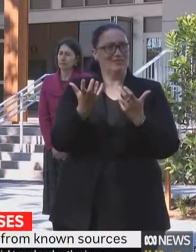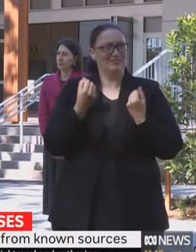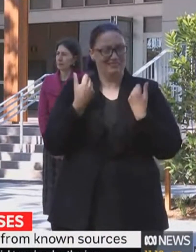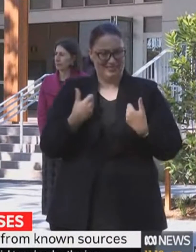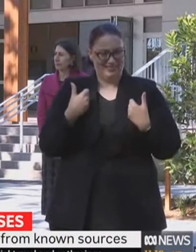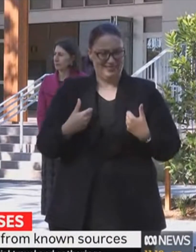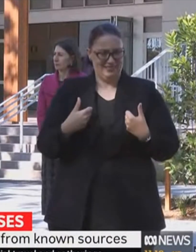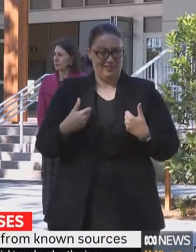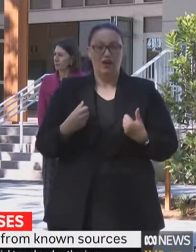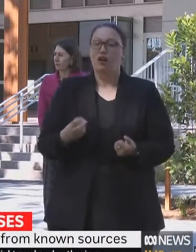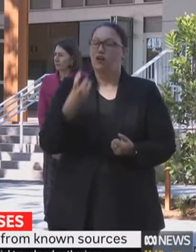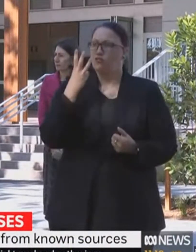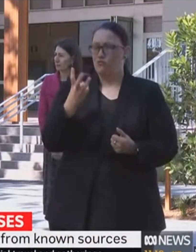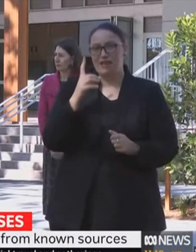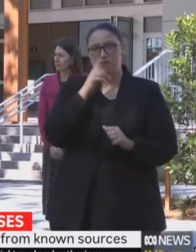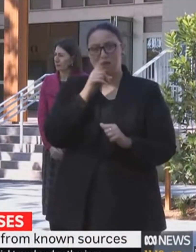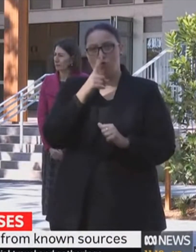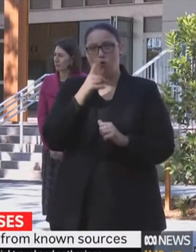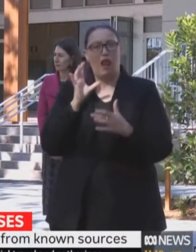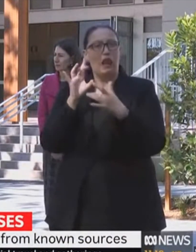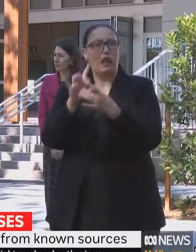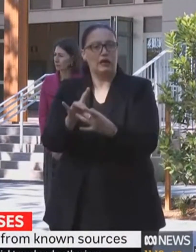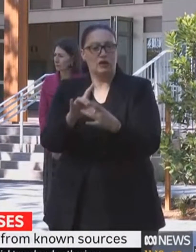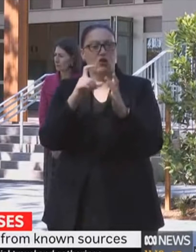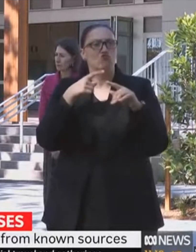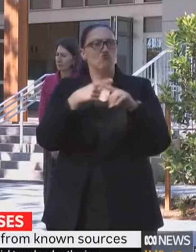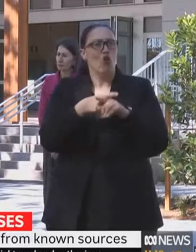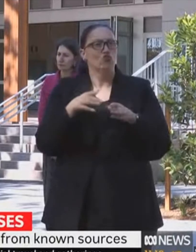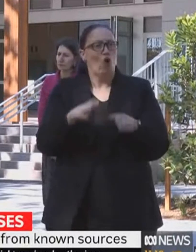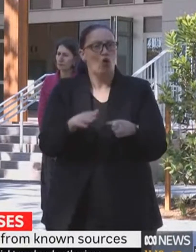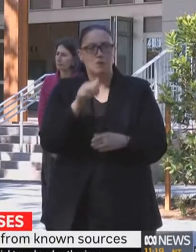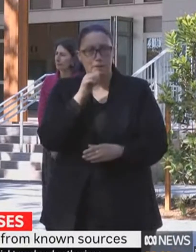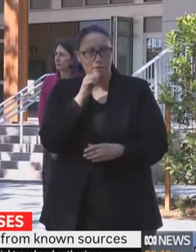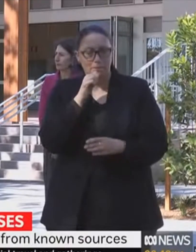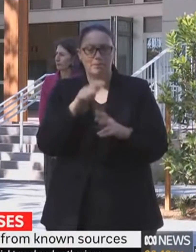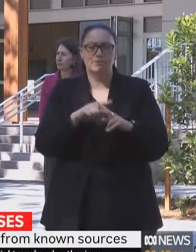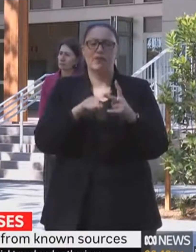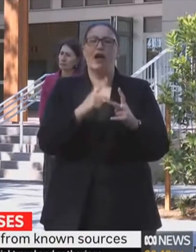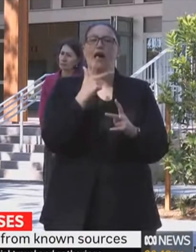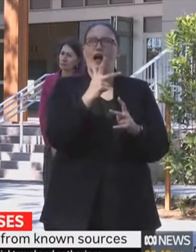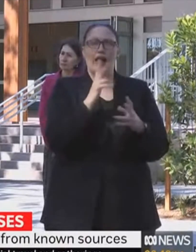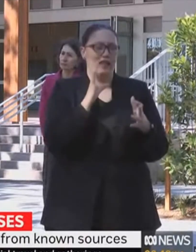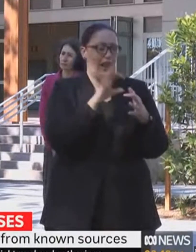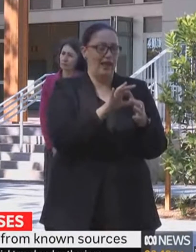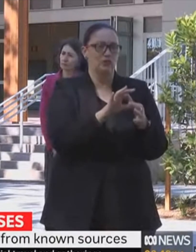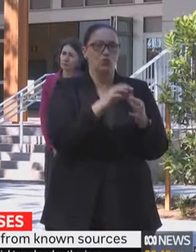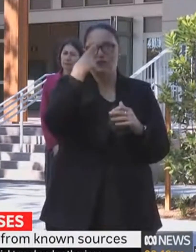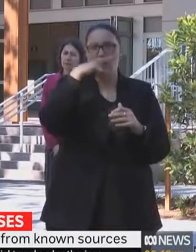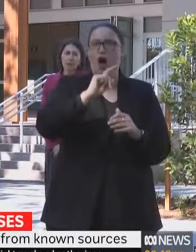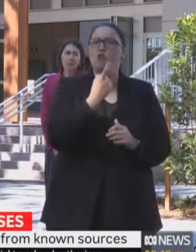contacts of cases linked to the Crossroads Hotel cluster. We have eight people who are associated with the Thai